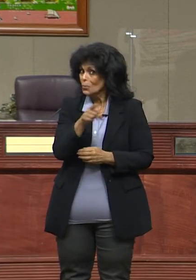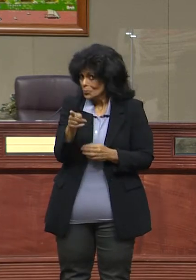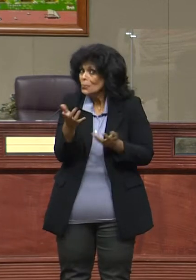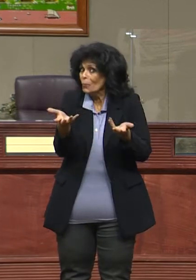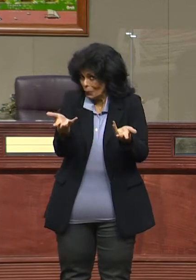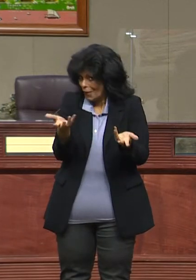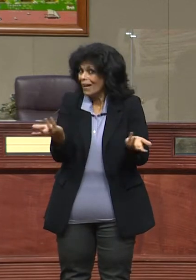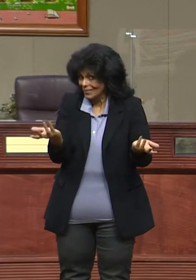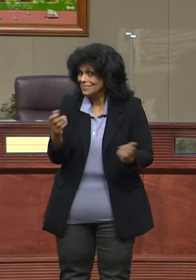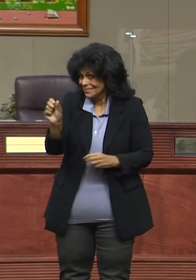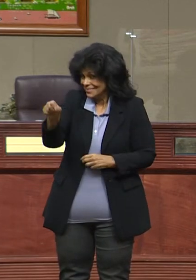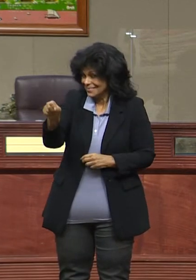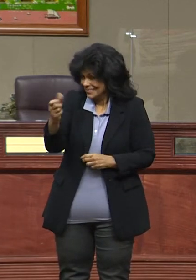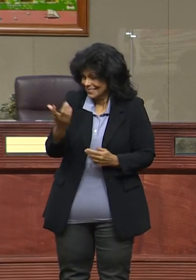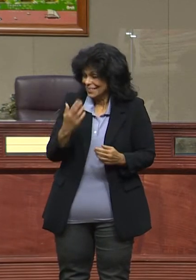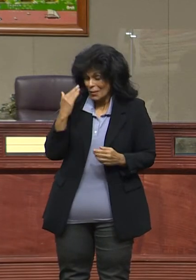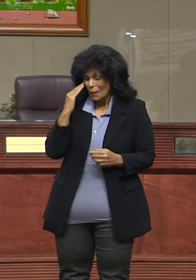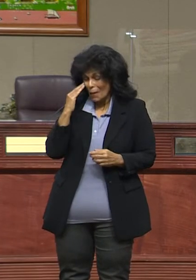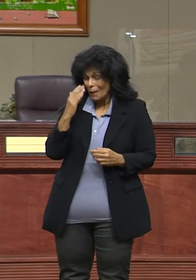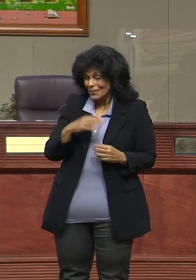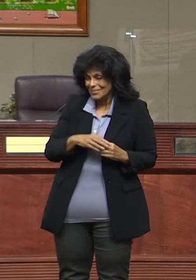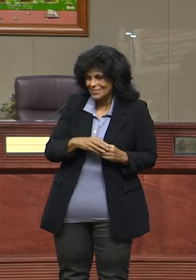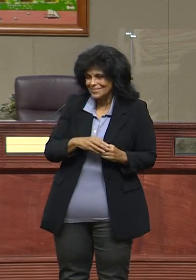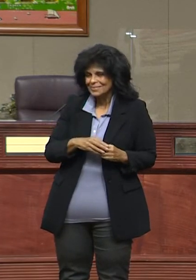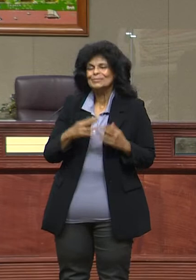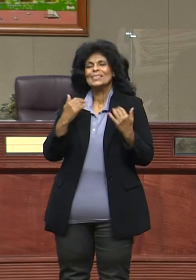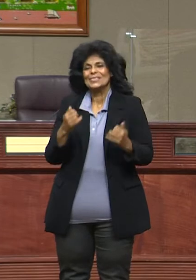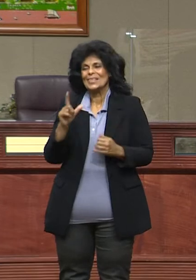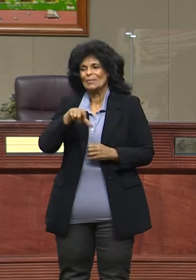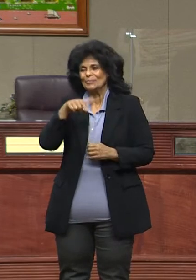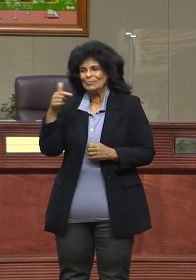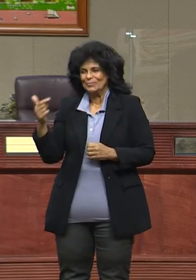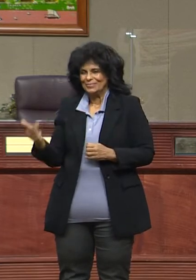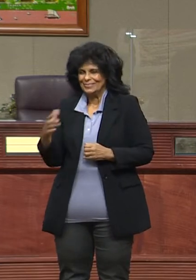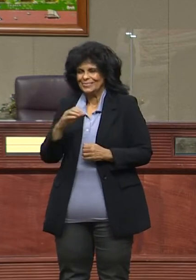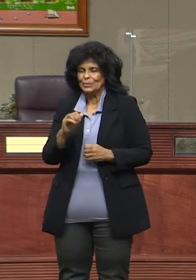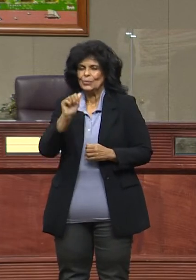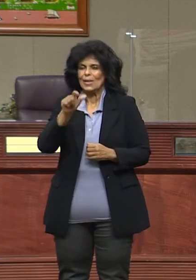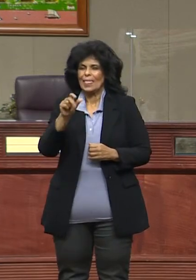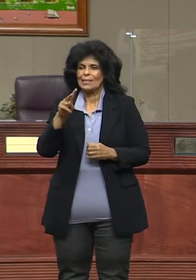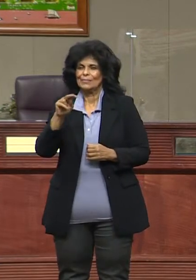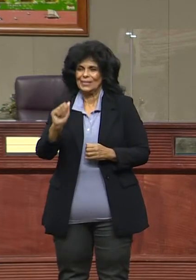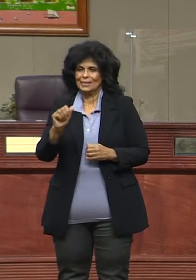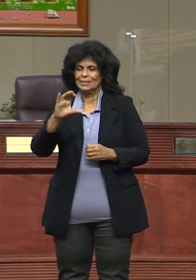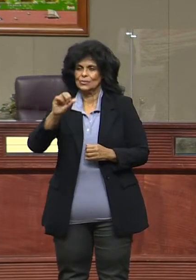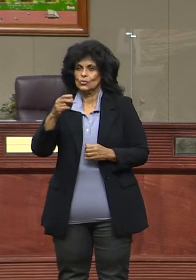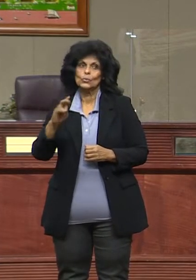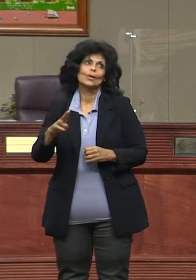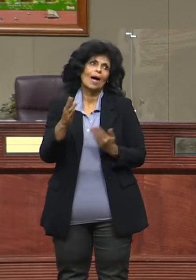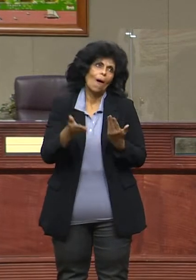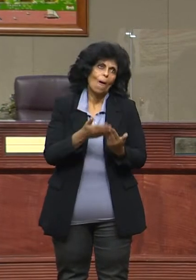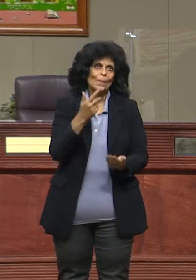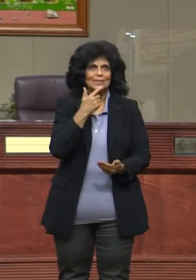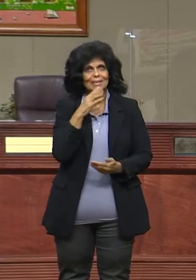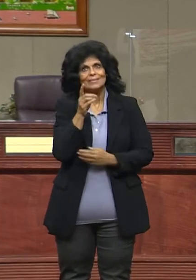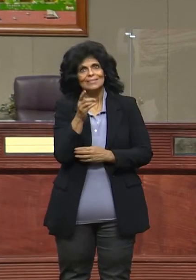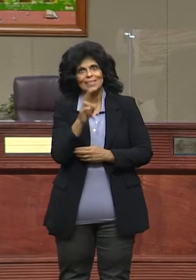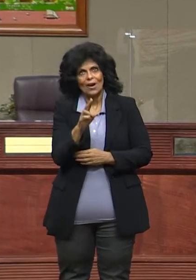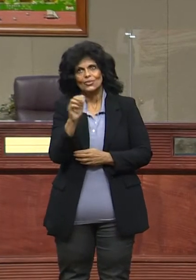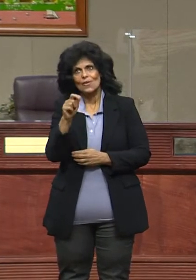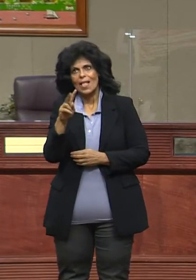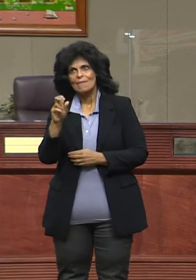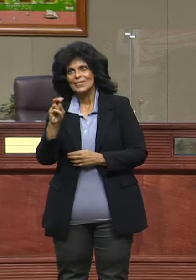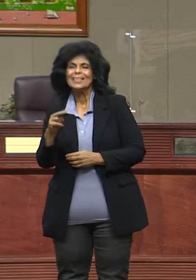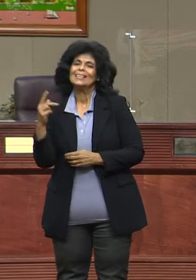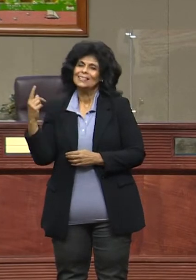vaccinated. And so now let me just turn it over to Alvina Chu. I almost said Dr. Alvina Chu, but she's a doctor